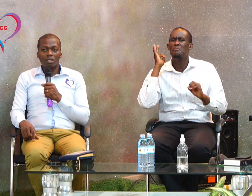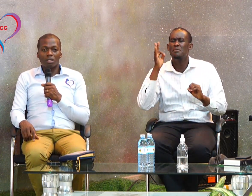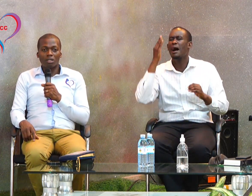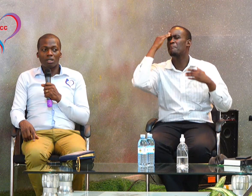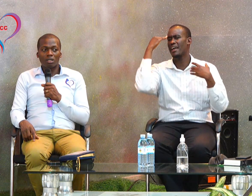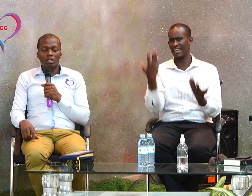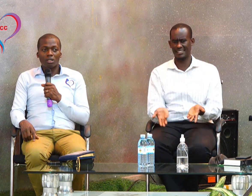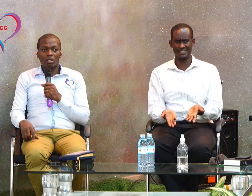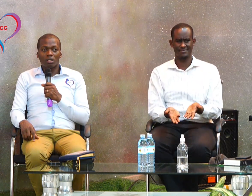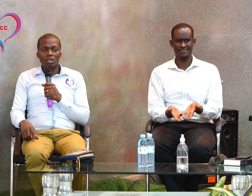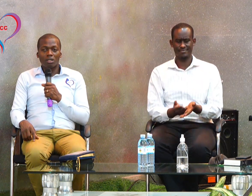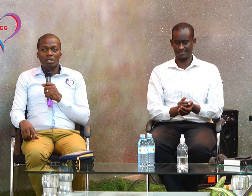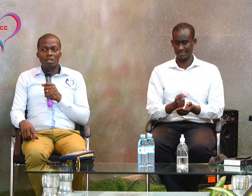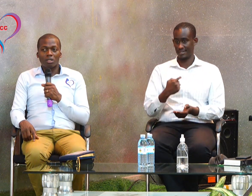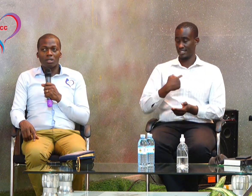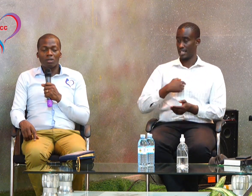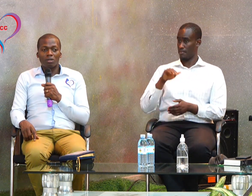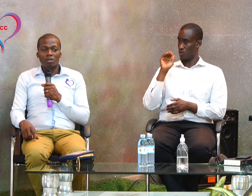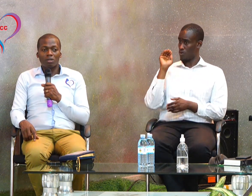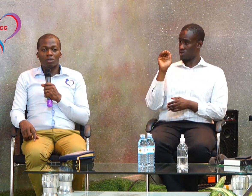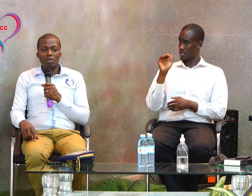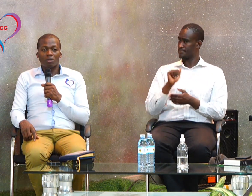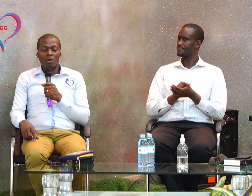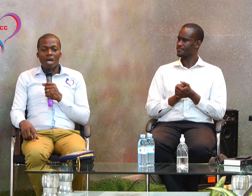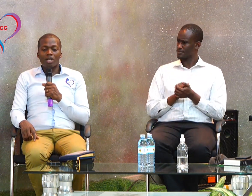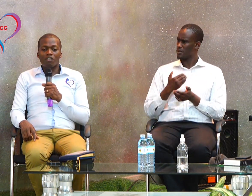And if I want to